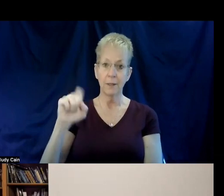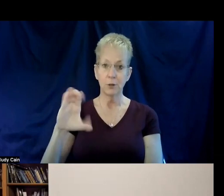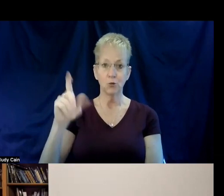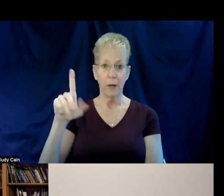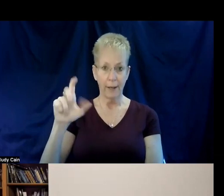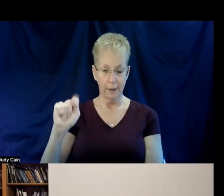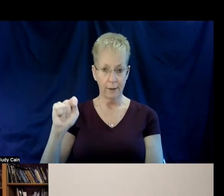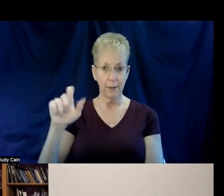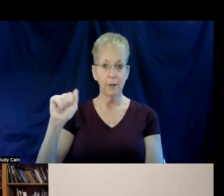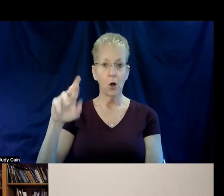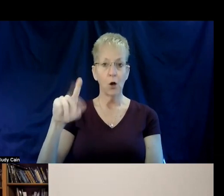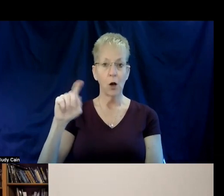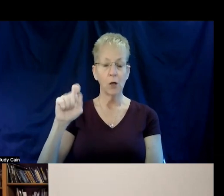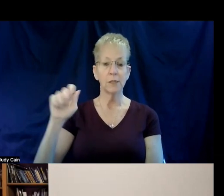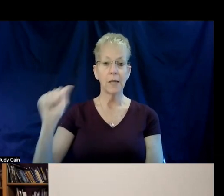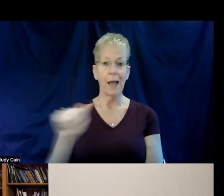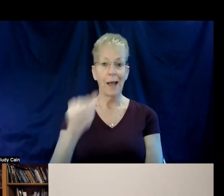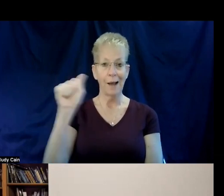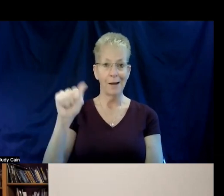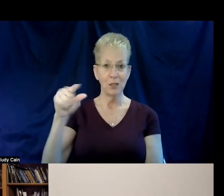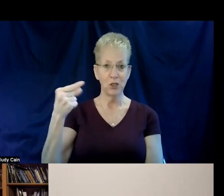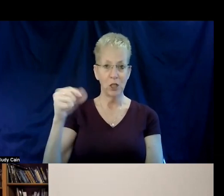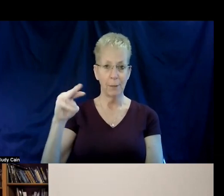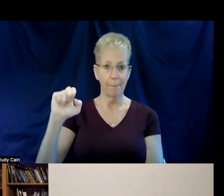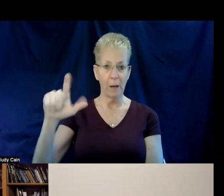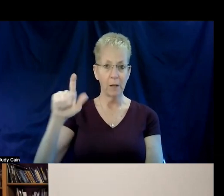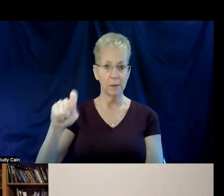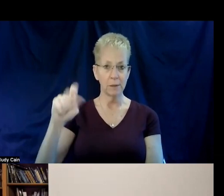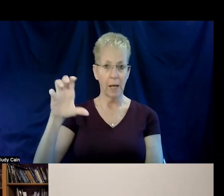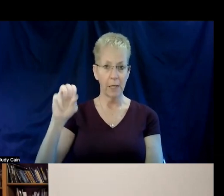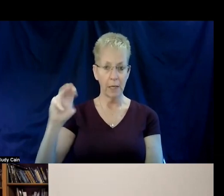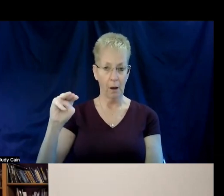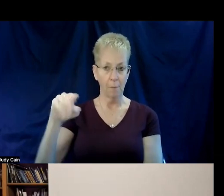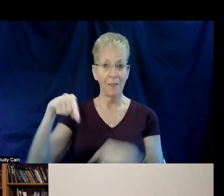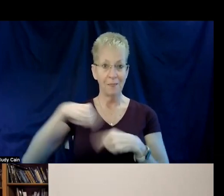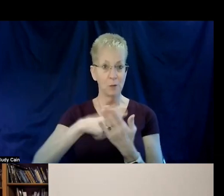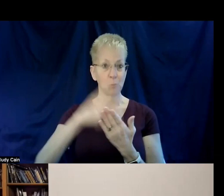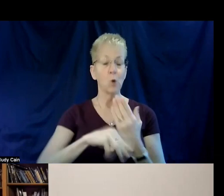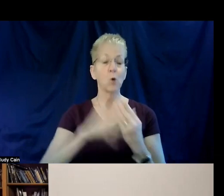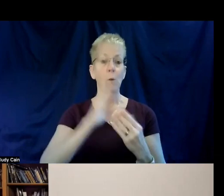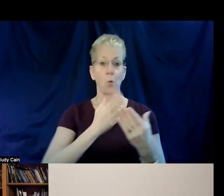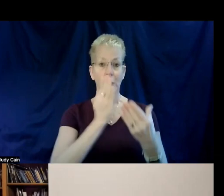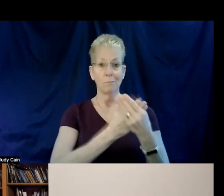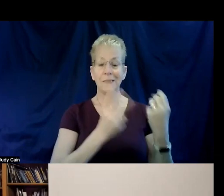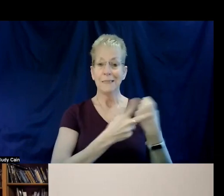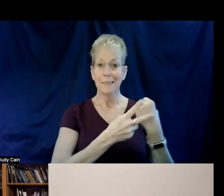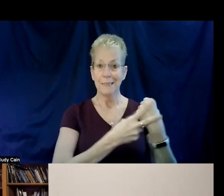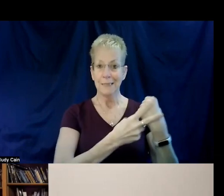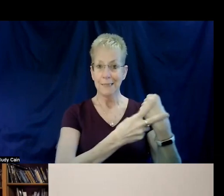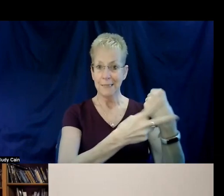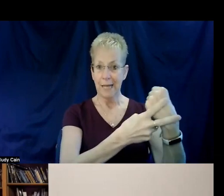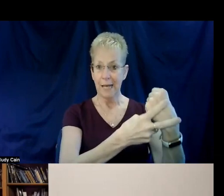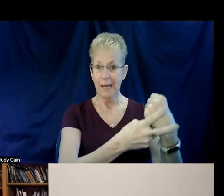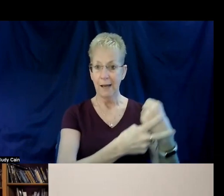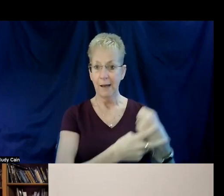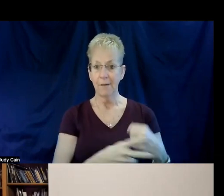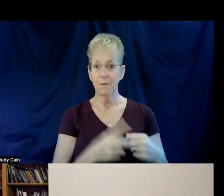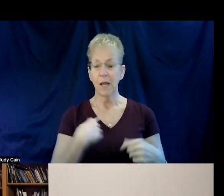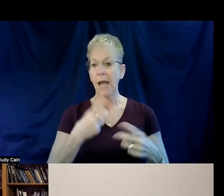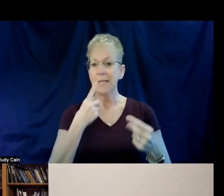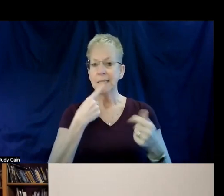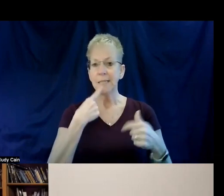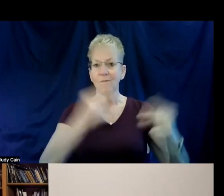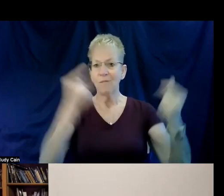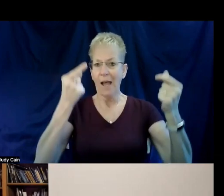draketarts@gmail.com. This and all our programs are archived on the Drake It Arts YouTube channel, and I've probably said this all too fast for